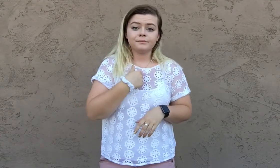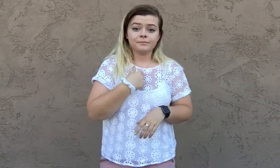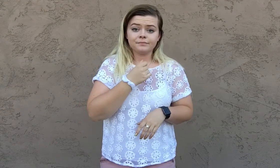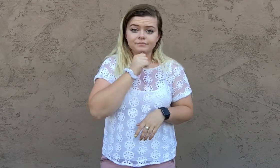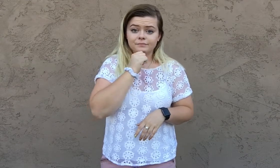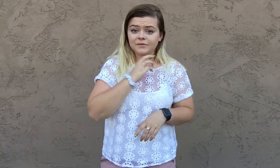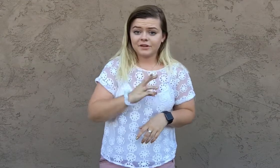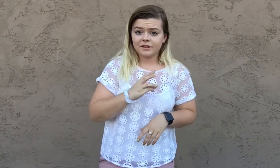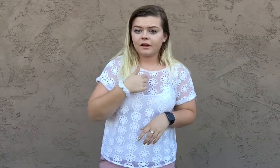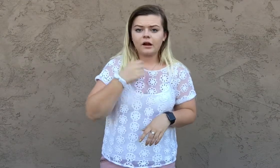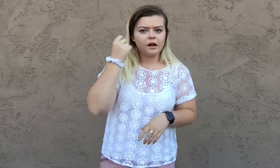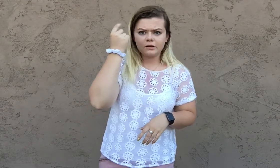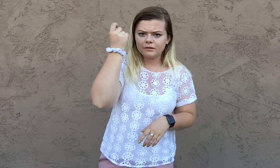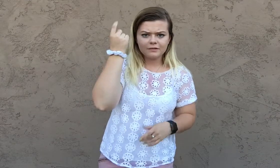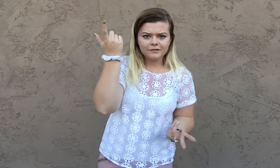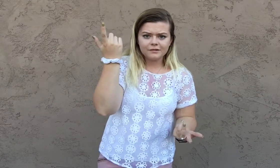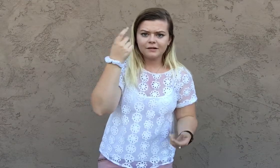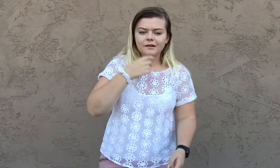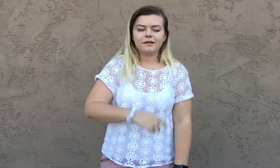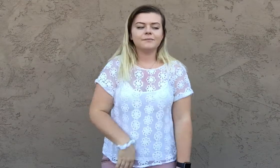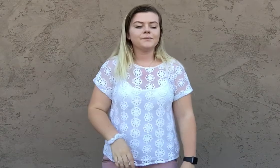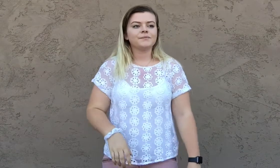I was 6. I didn't understand.